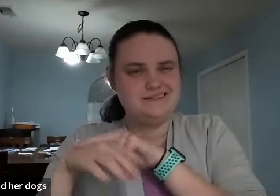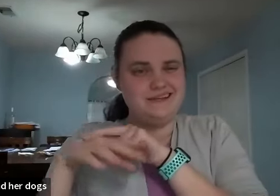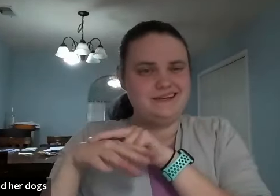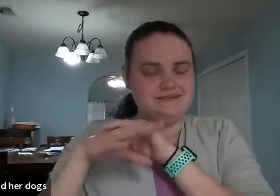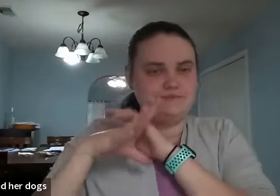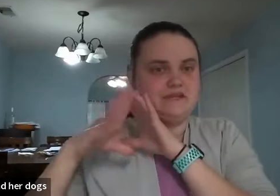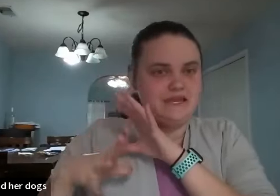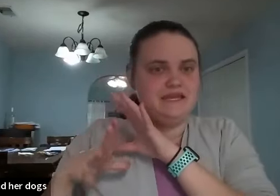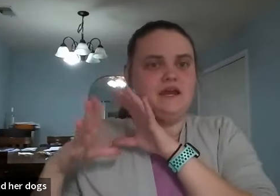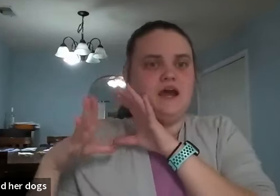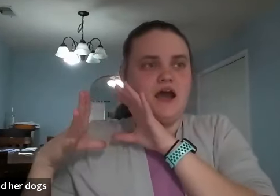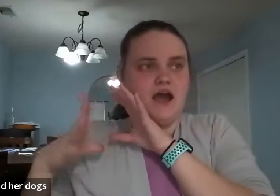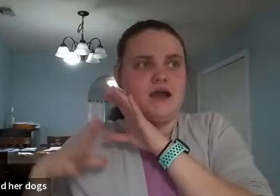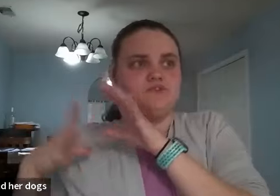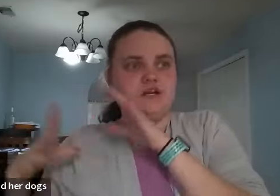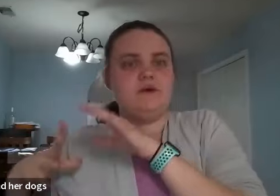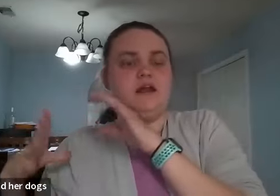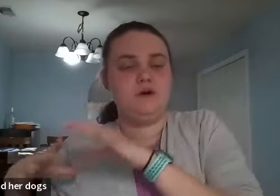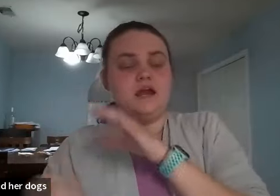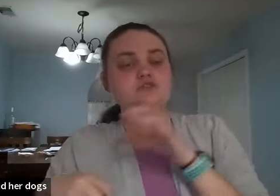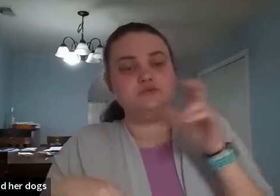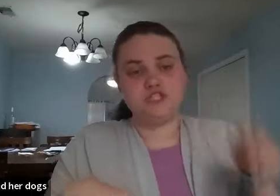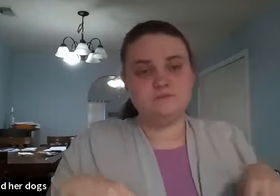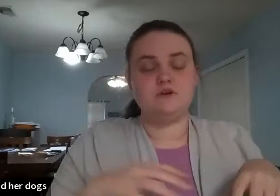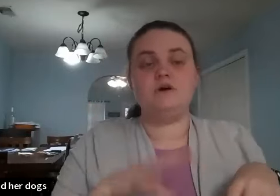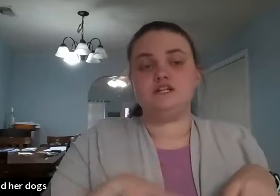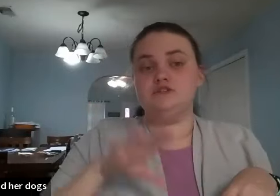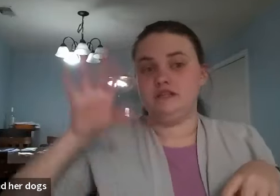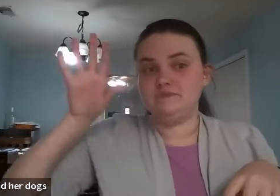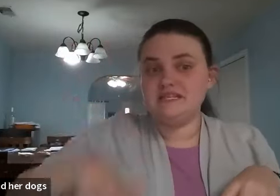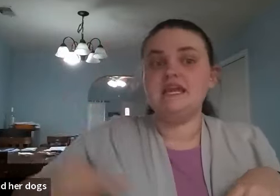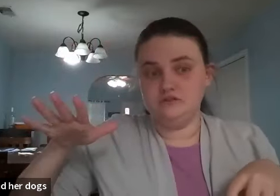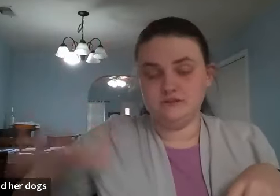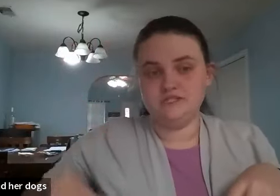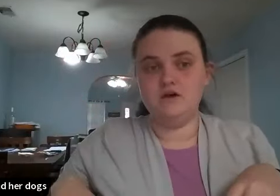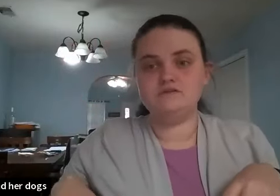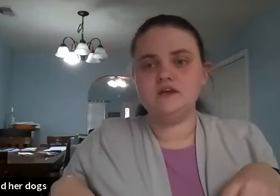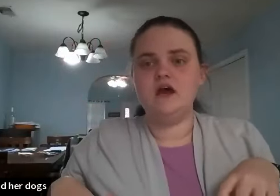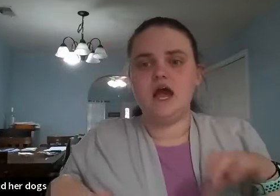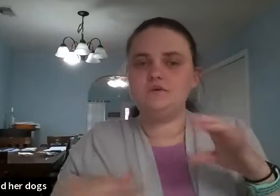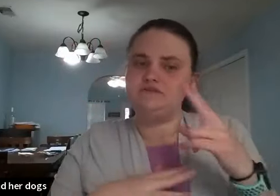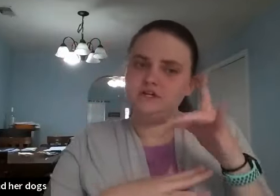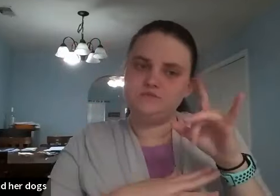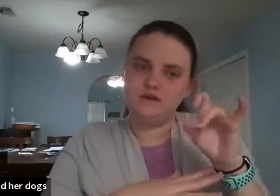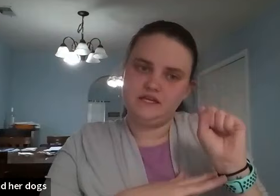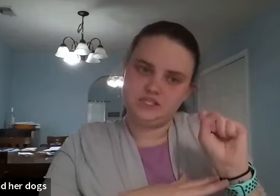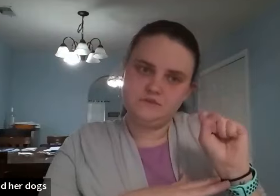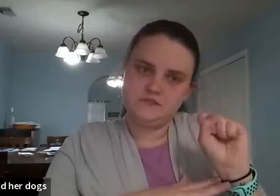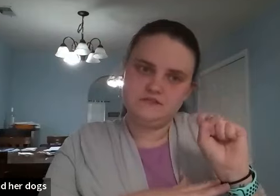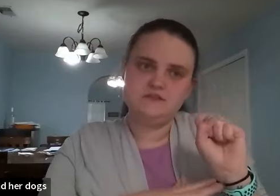like explain, I'm talking about, I want actual chips or I want actually like potatoes themselves. I would fingerspell like chips,